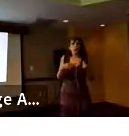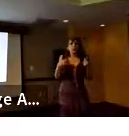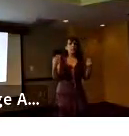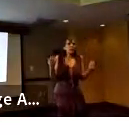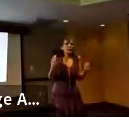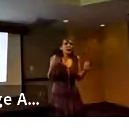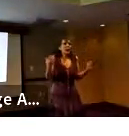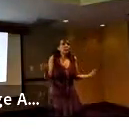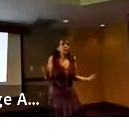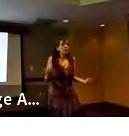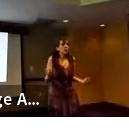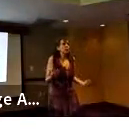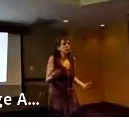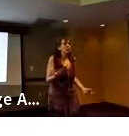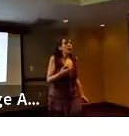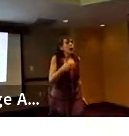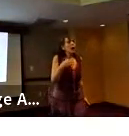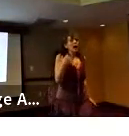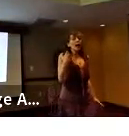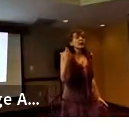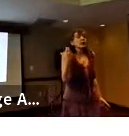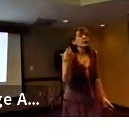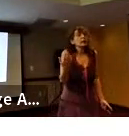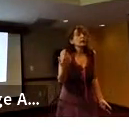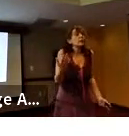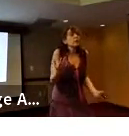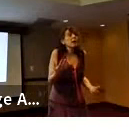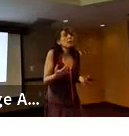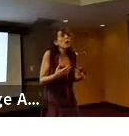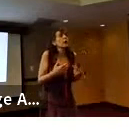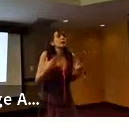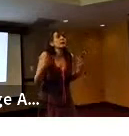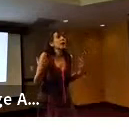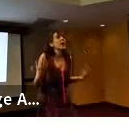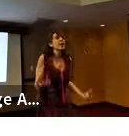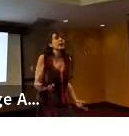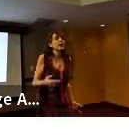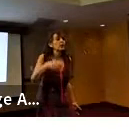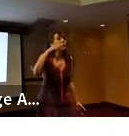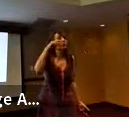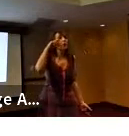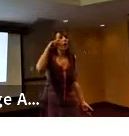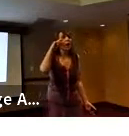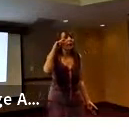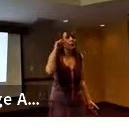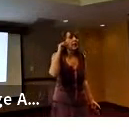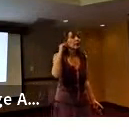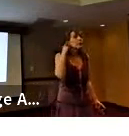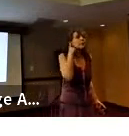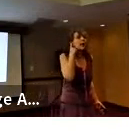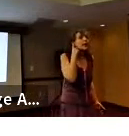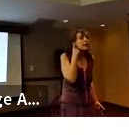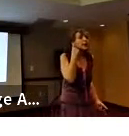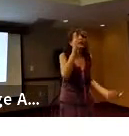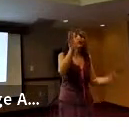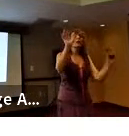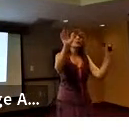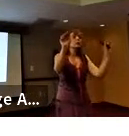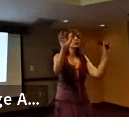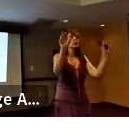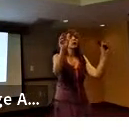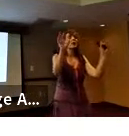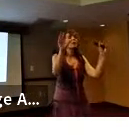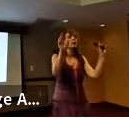hand or something that happens to us, just the mere process of aging, losing my eyesight, losing my